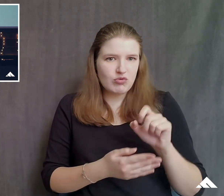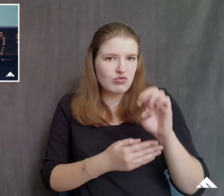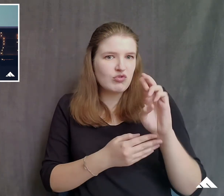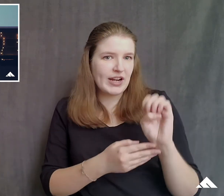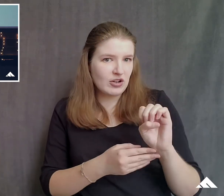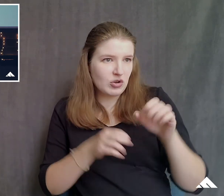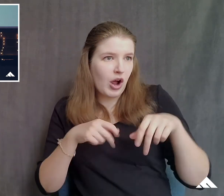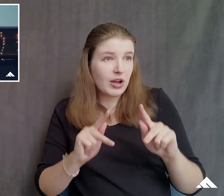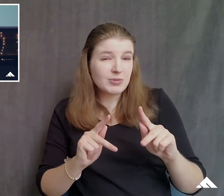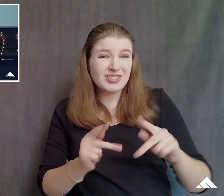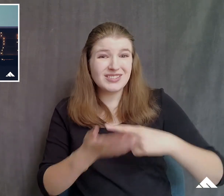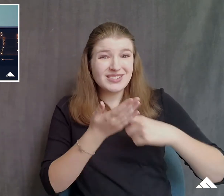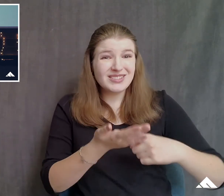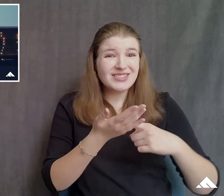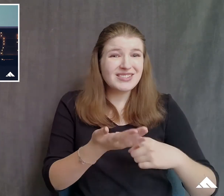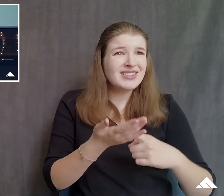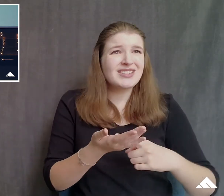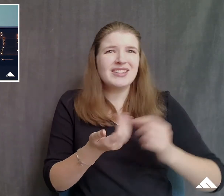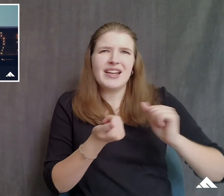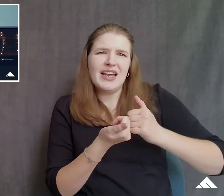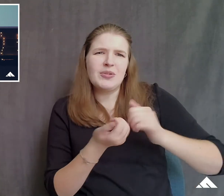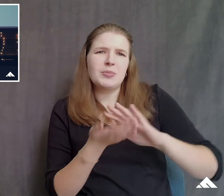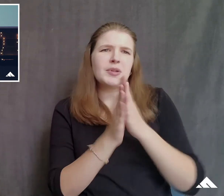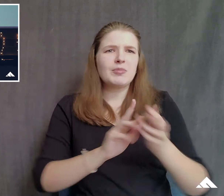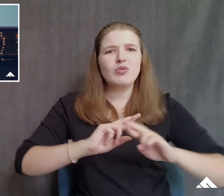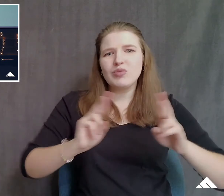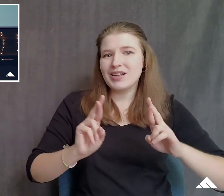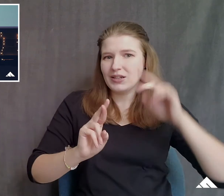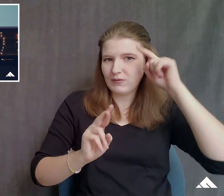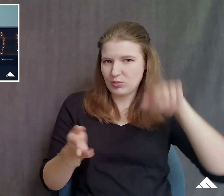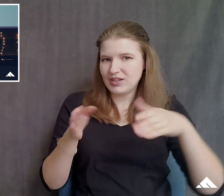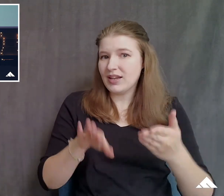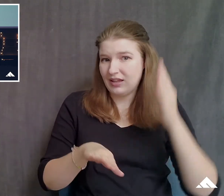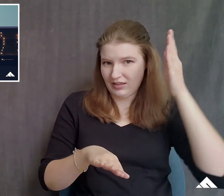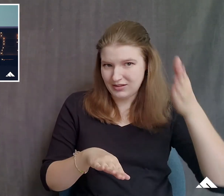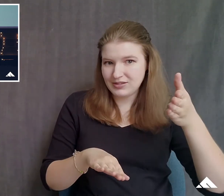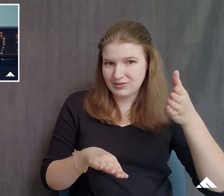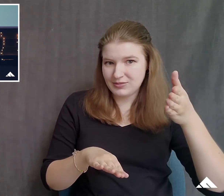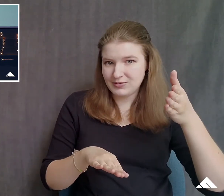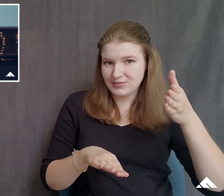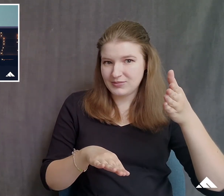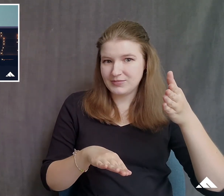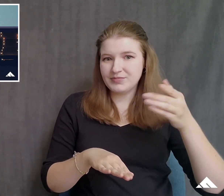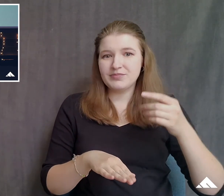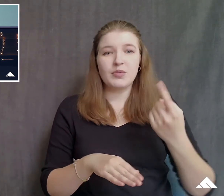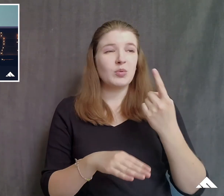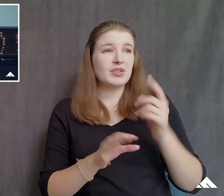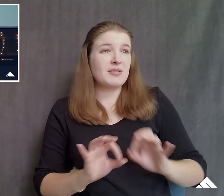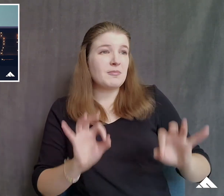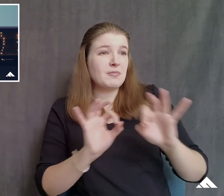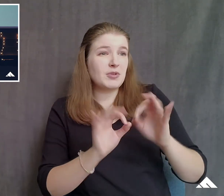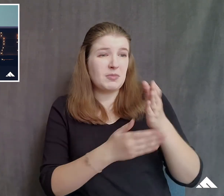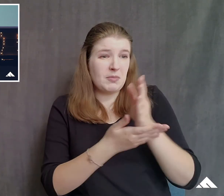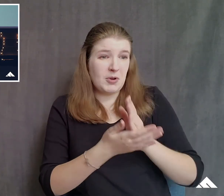to be ready for death. And I talk about one of the key sorts of elements of being